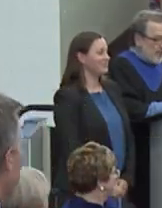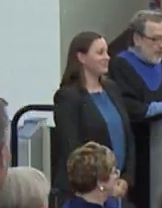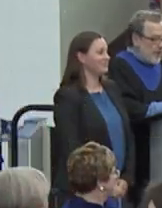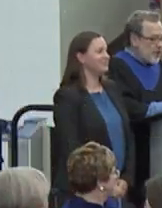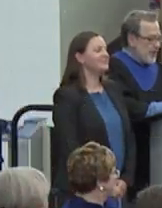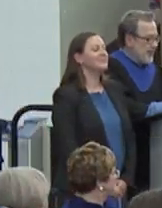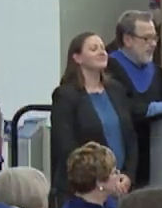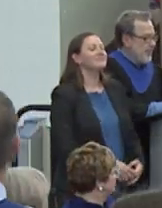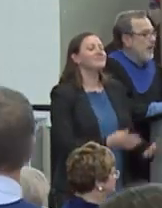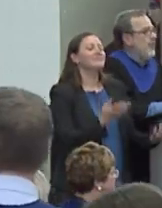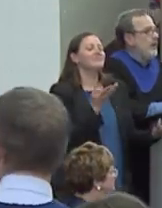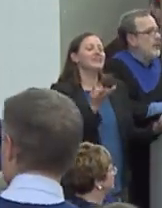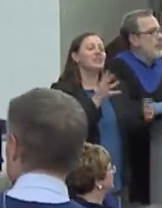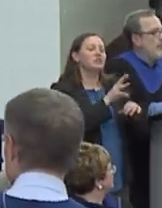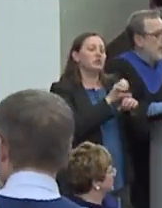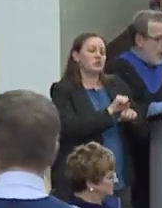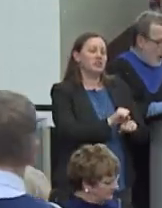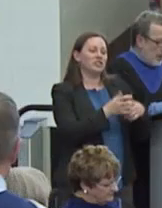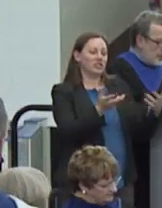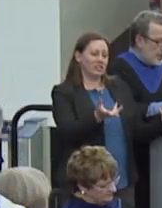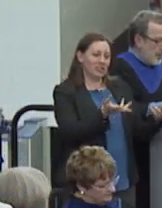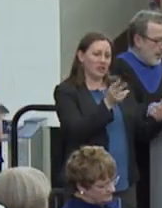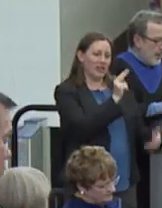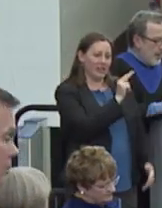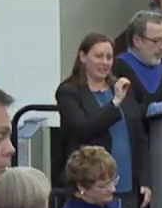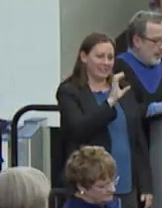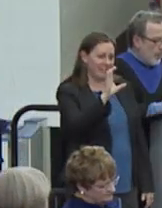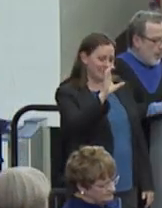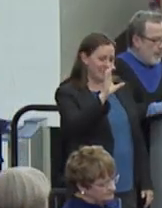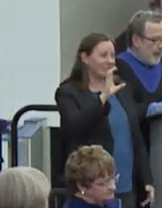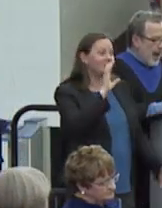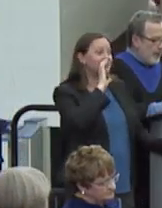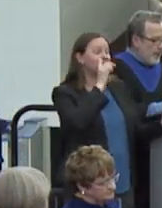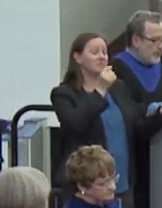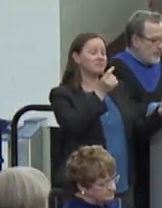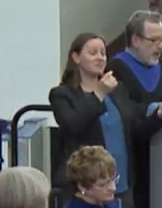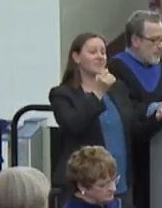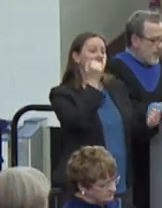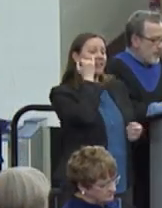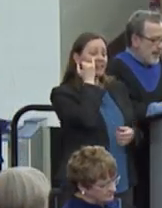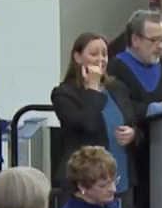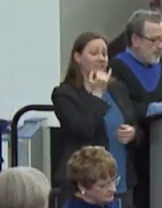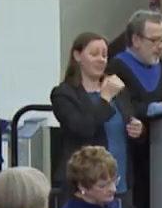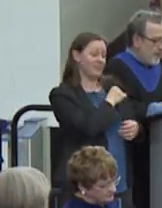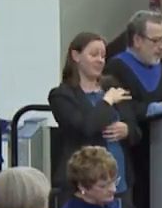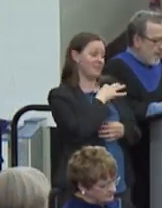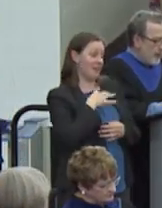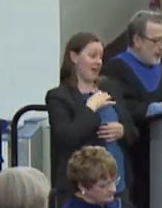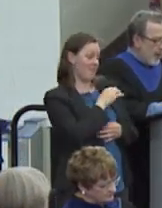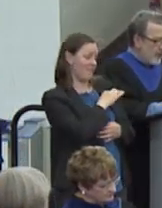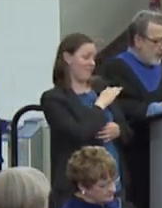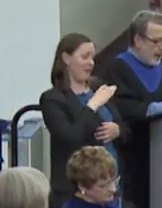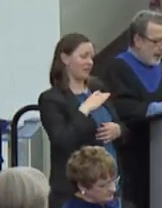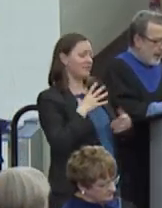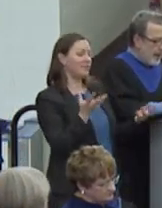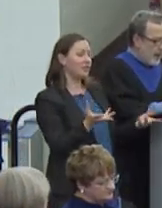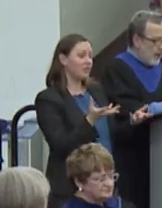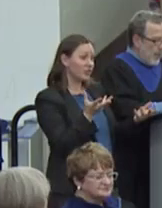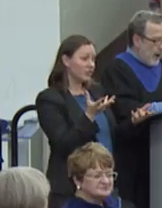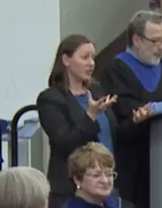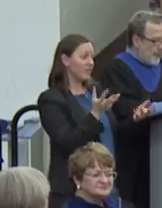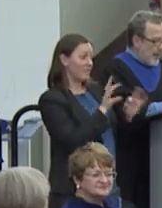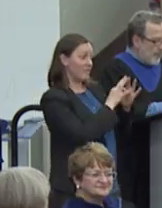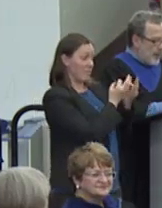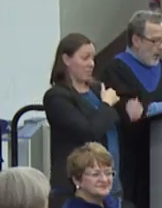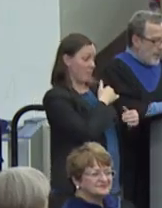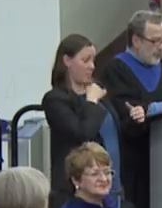It is a tradition in the community college that when a faculty or staff person has a family member graduating,